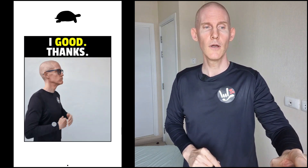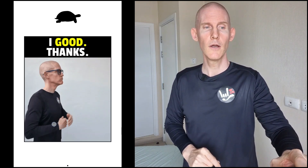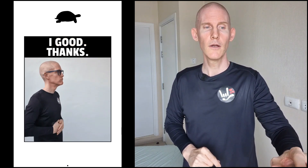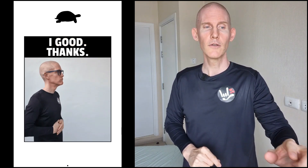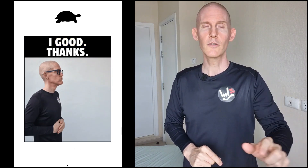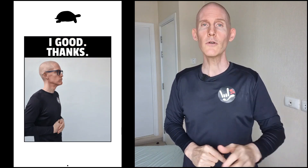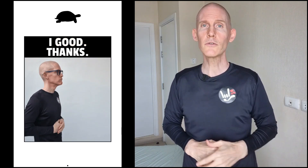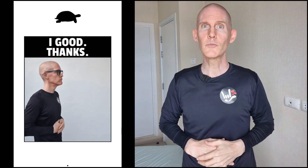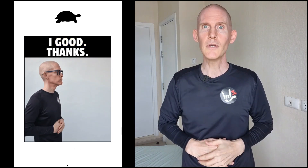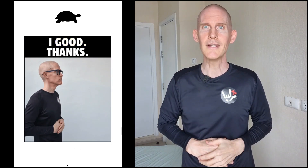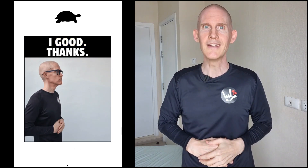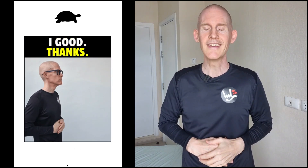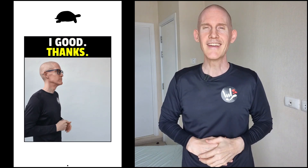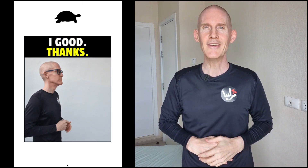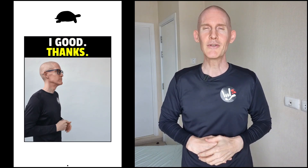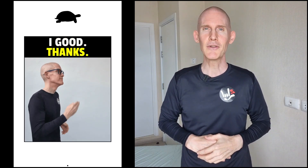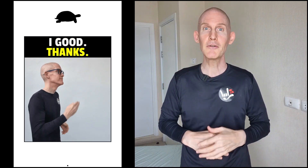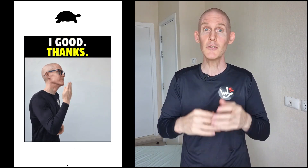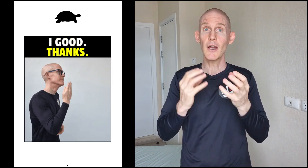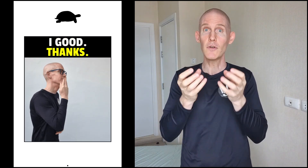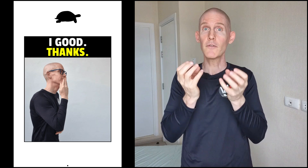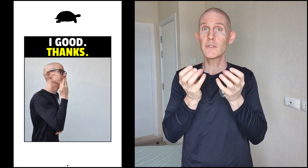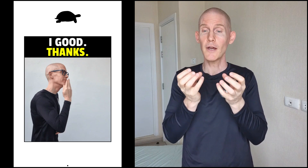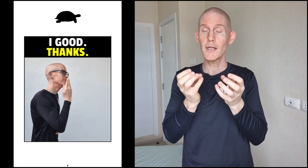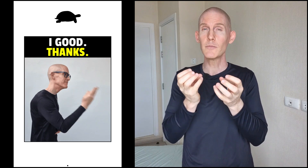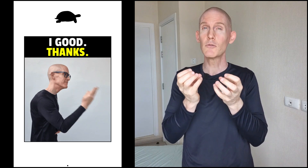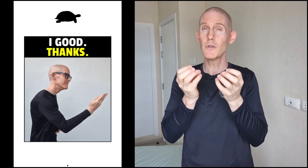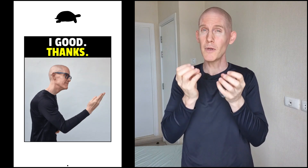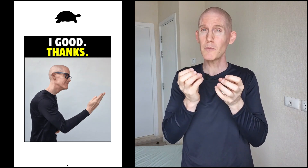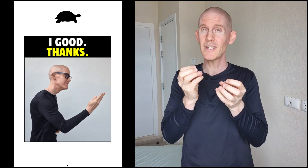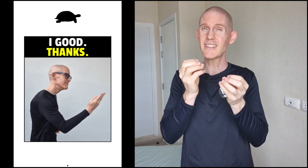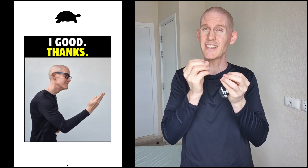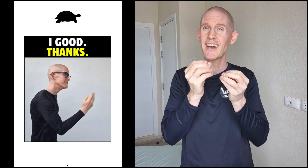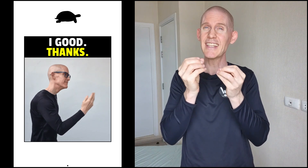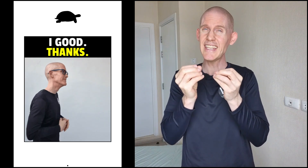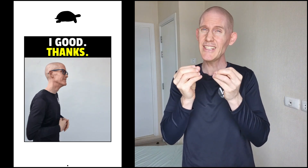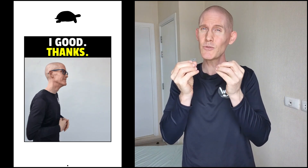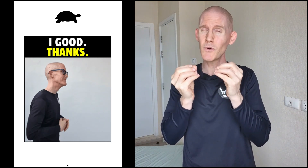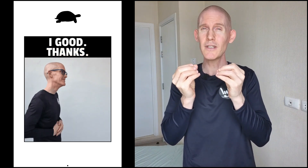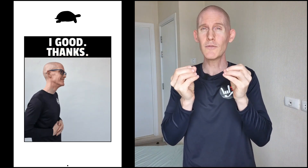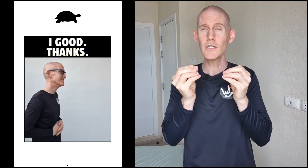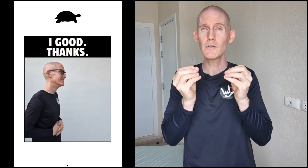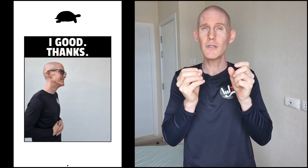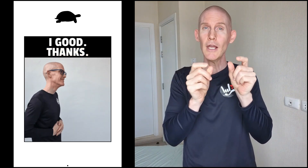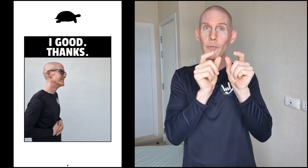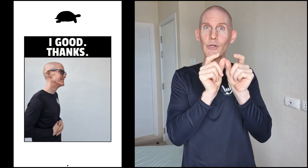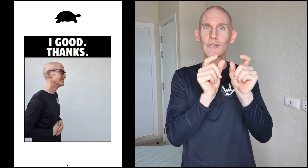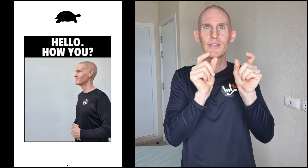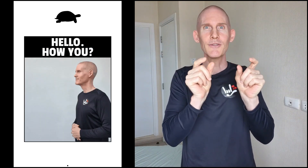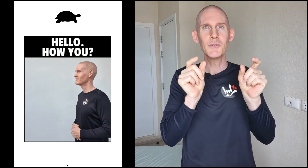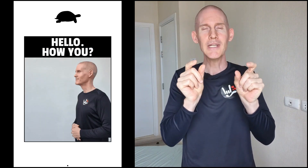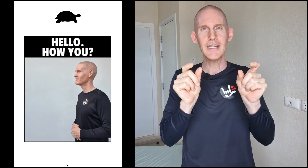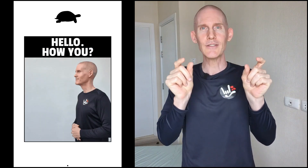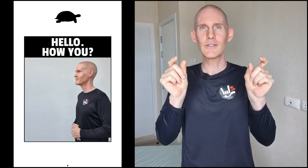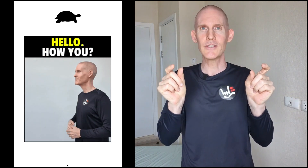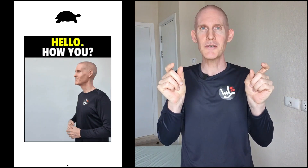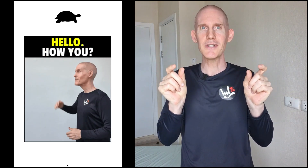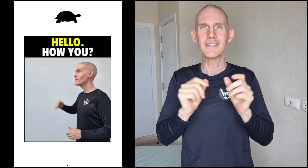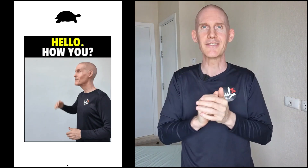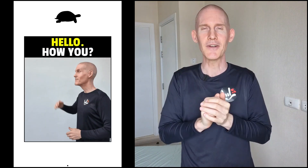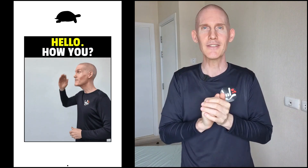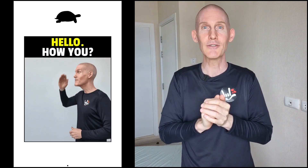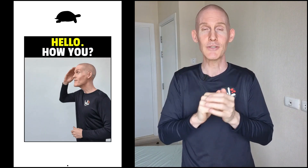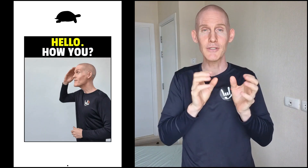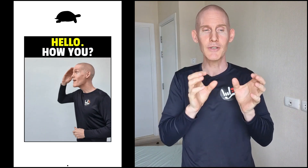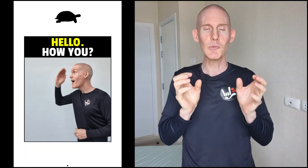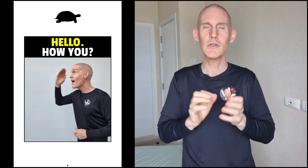to turtle speed. And you can literally have enough time to remember and sign each one individually, but you're still doing it in a